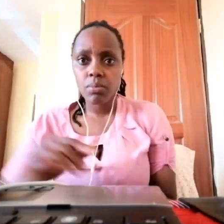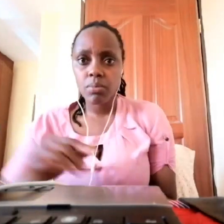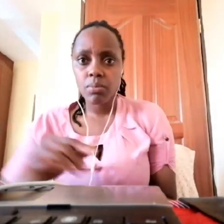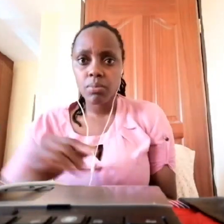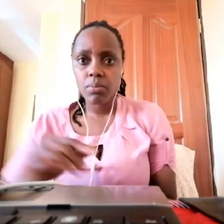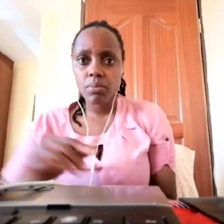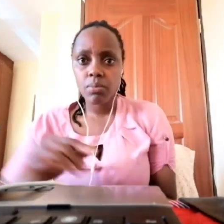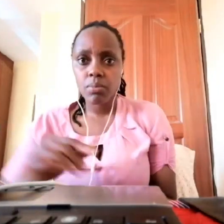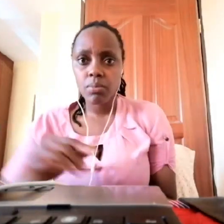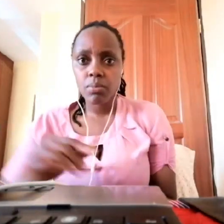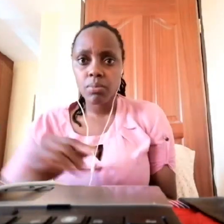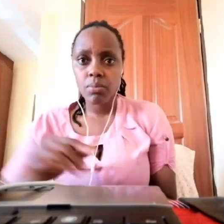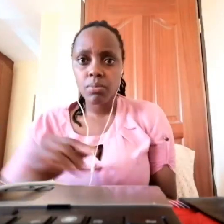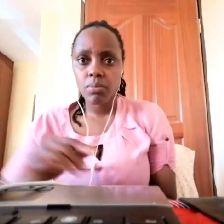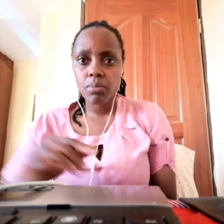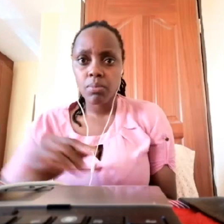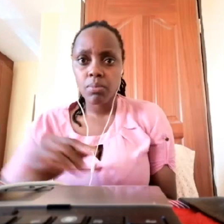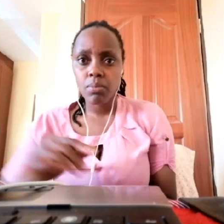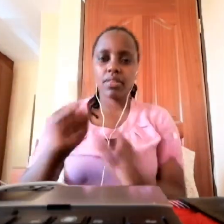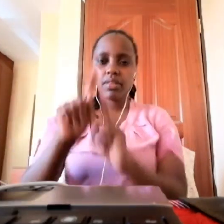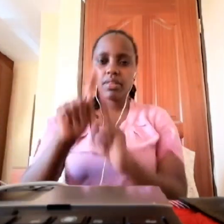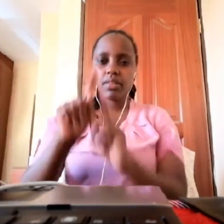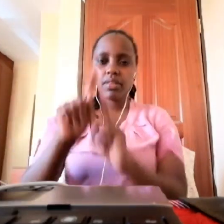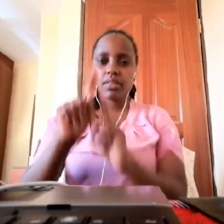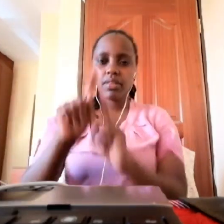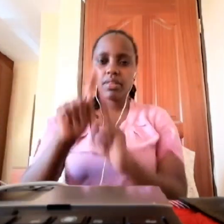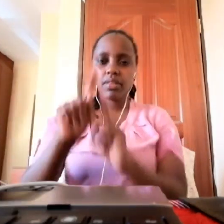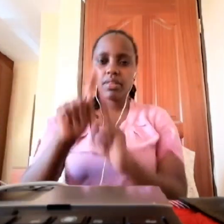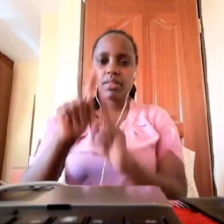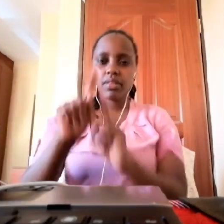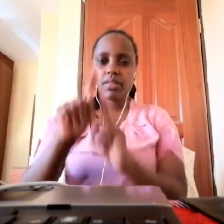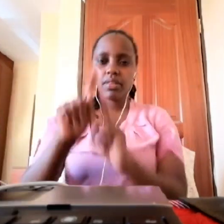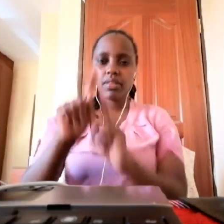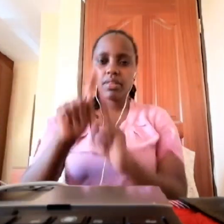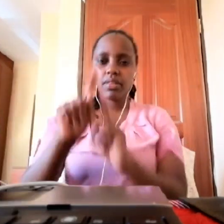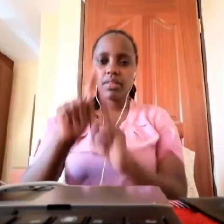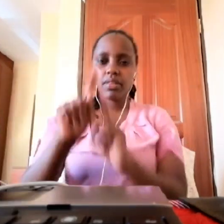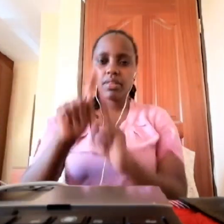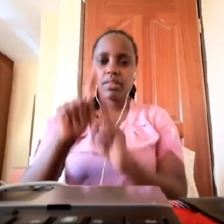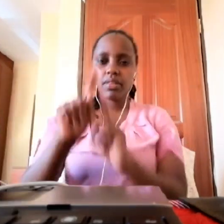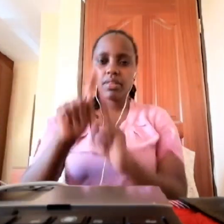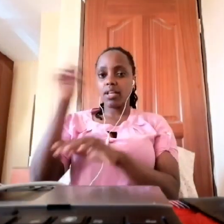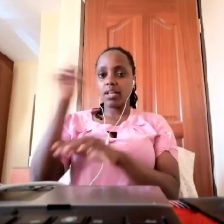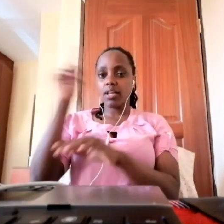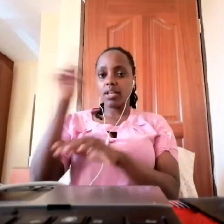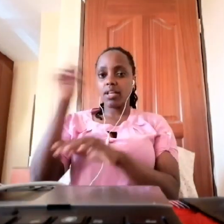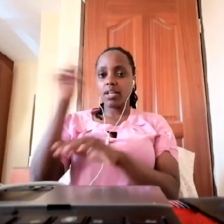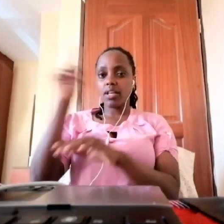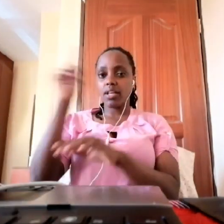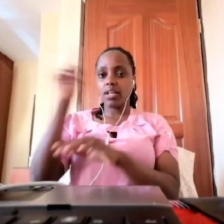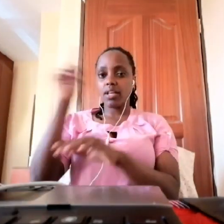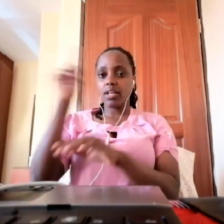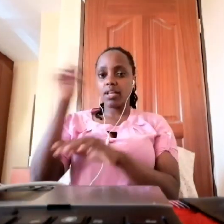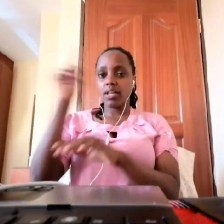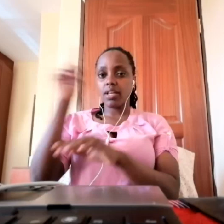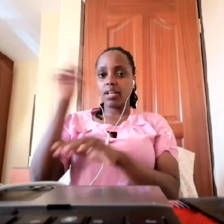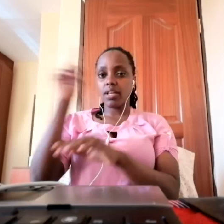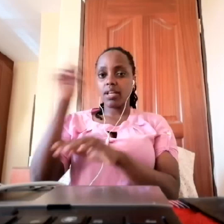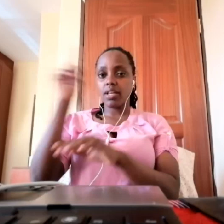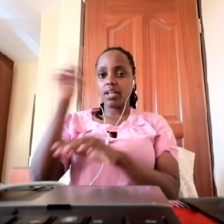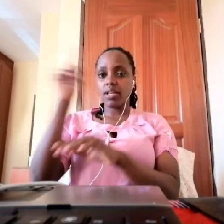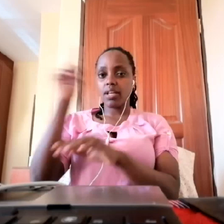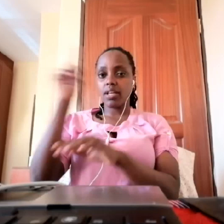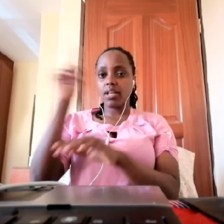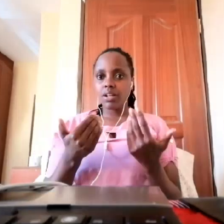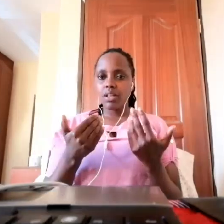after these teams doing their group works, a 3-day retreat was organized in a local hotel,